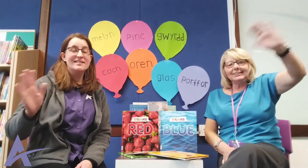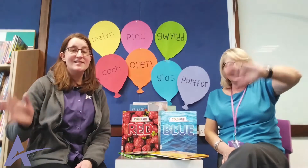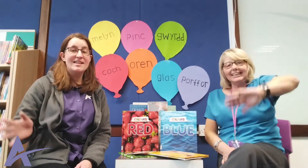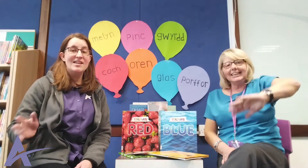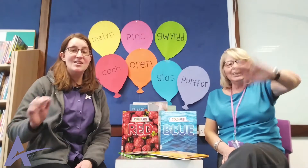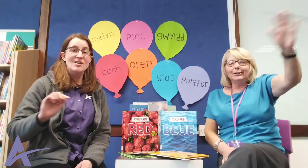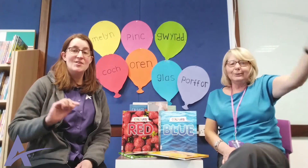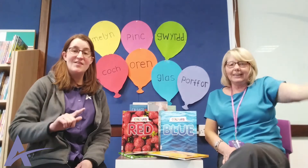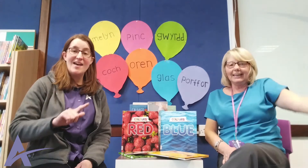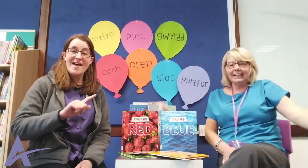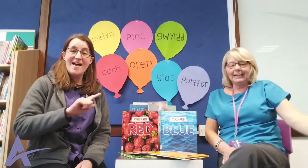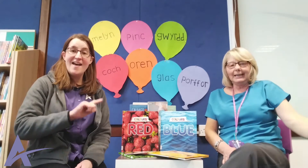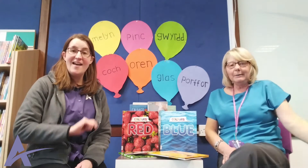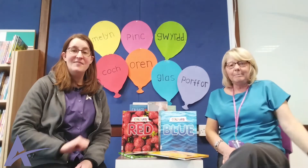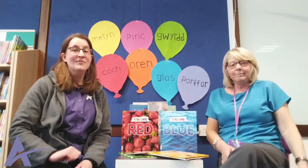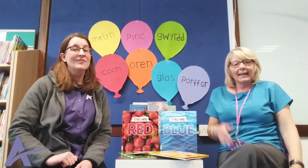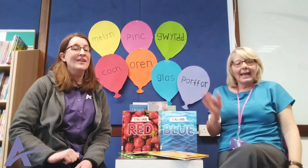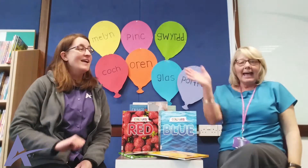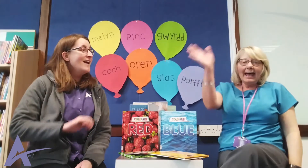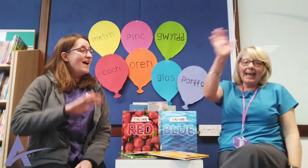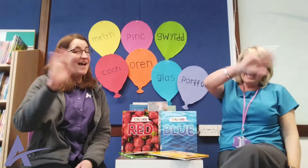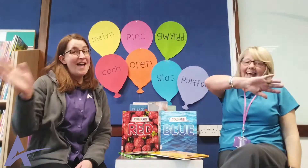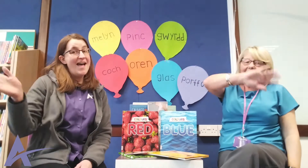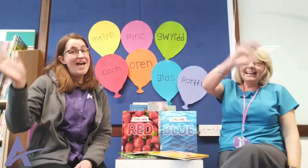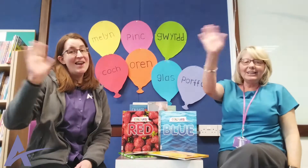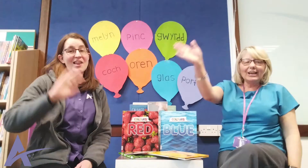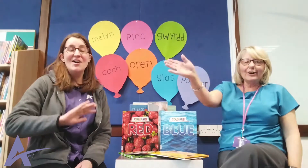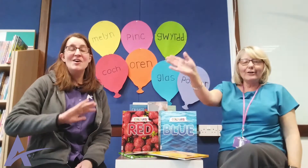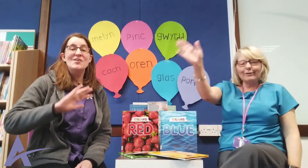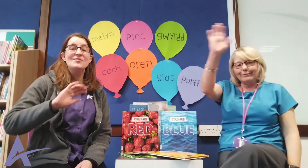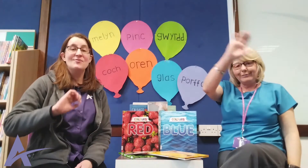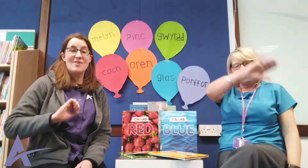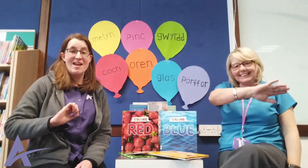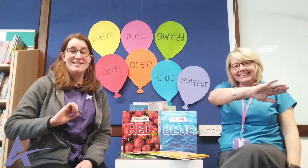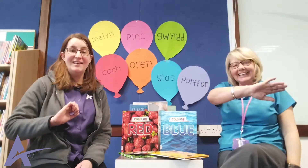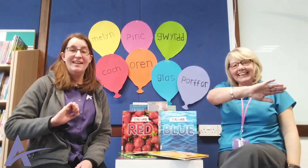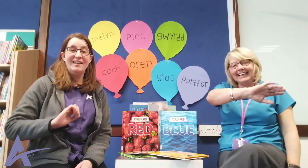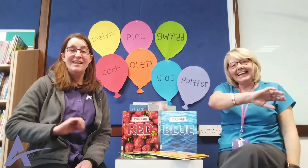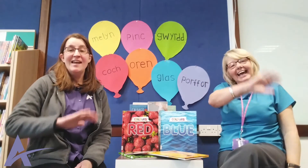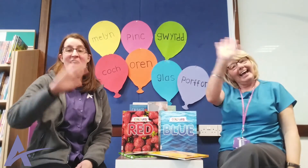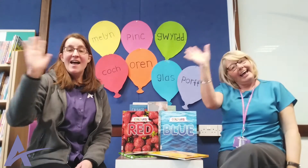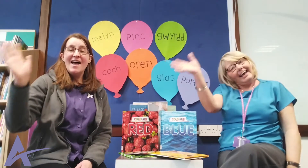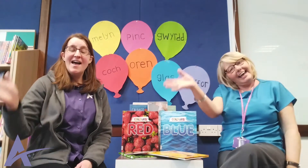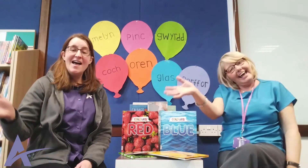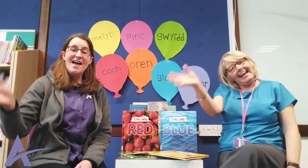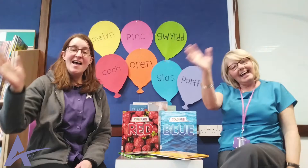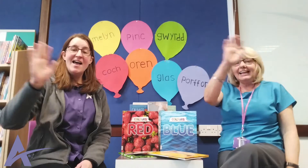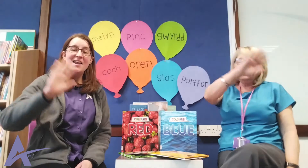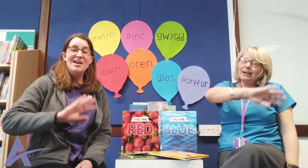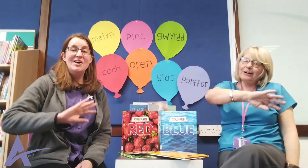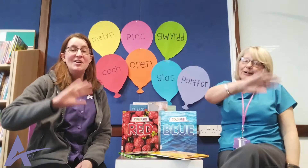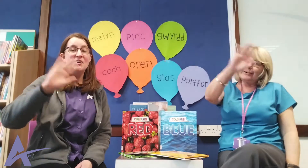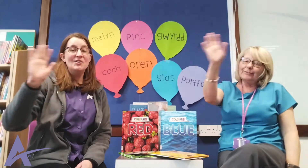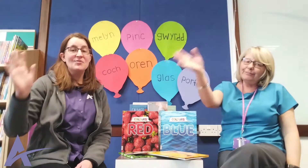see you there. Hello, Freddy. Hello,